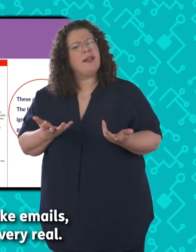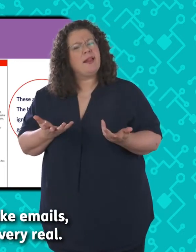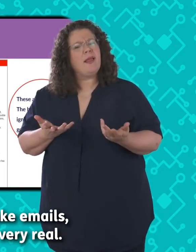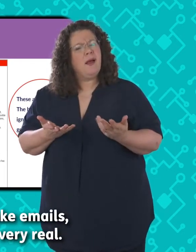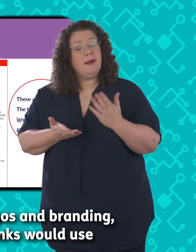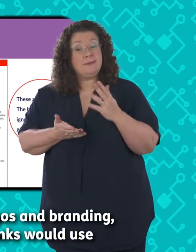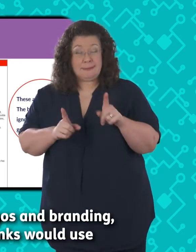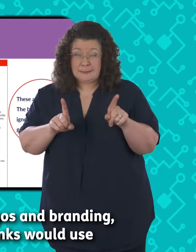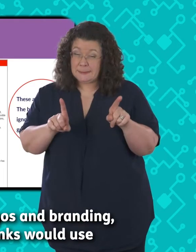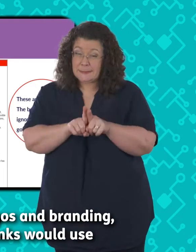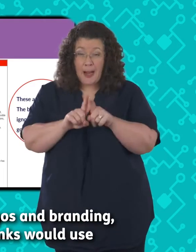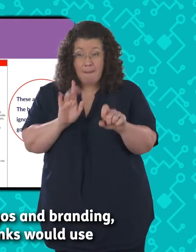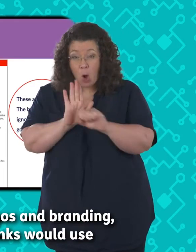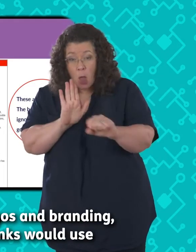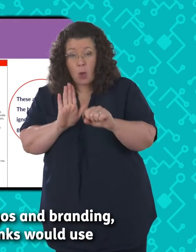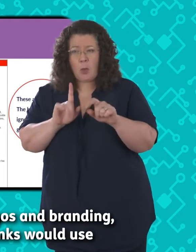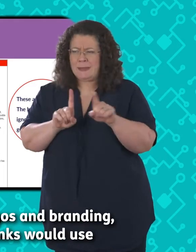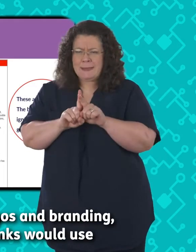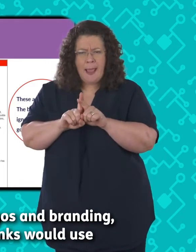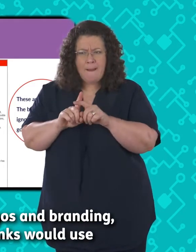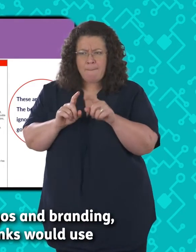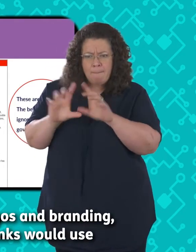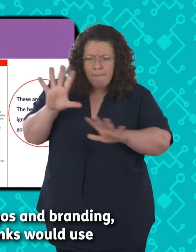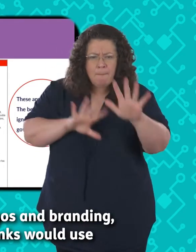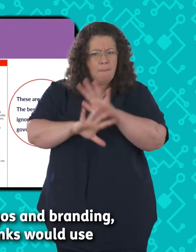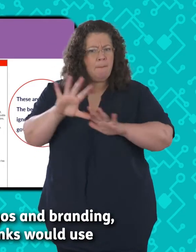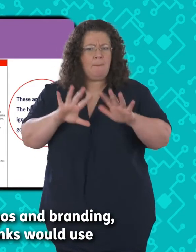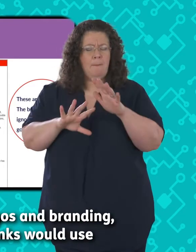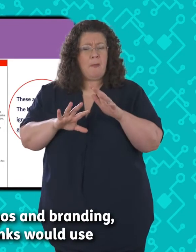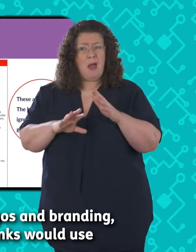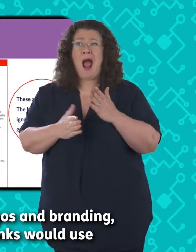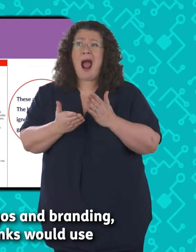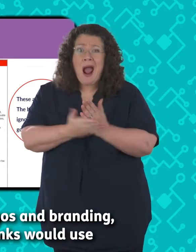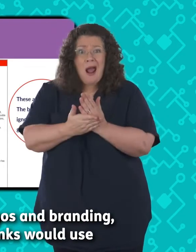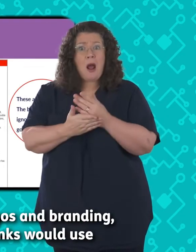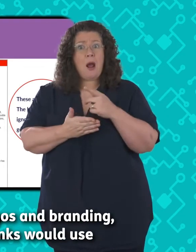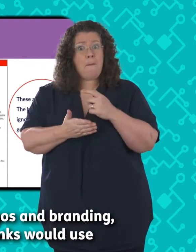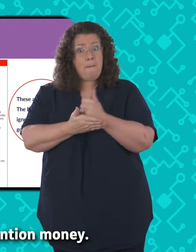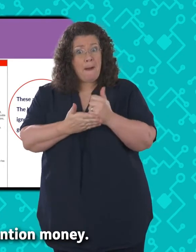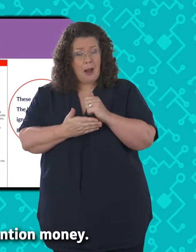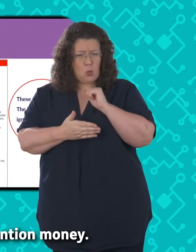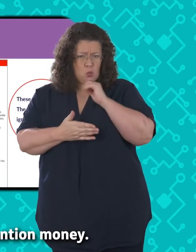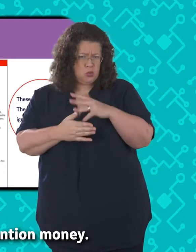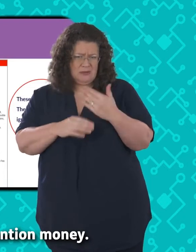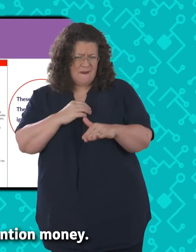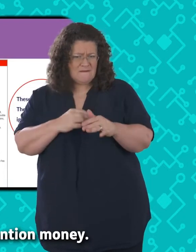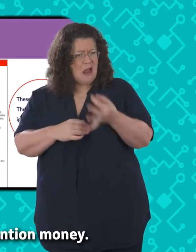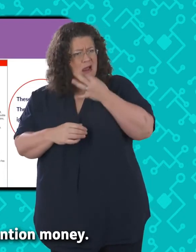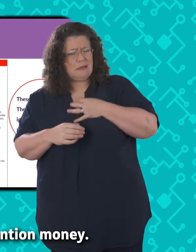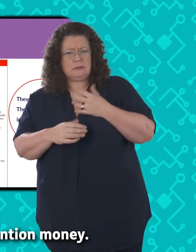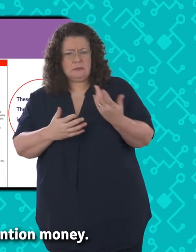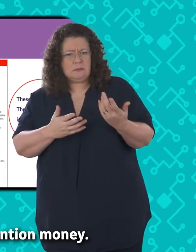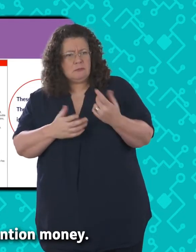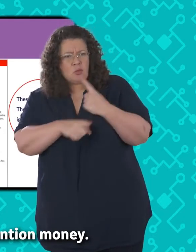very real. They use the same logos and branding that the actual banks would use, and they